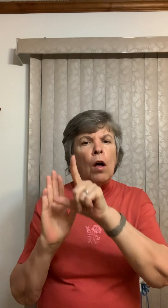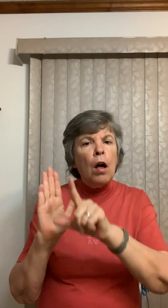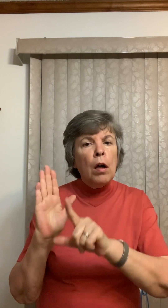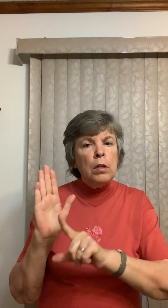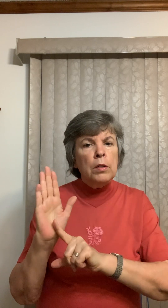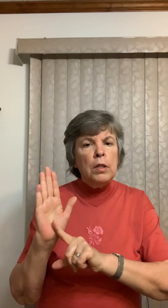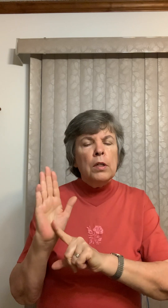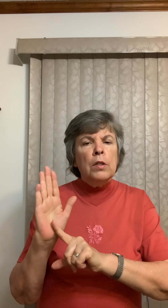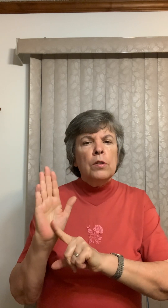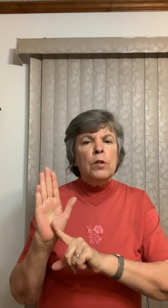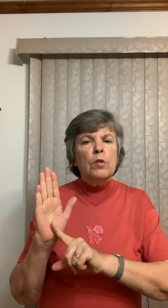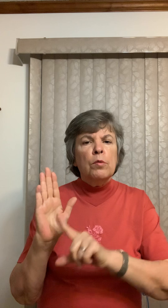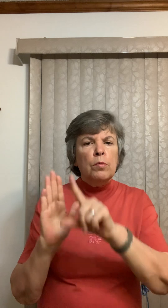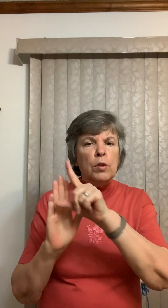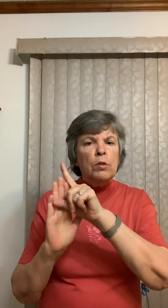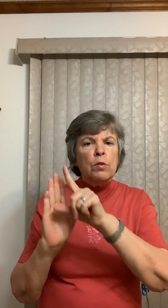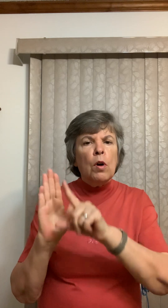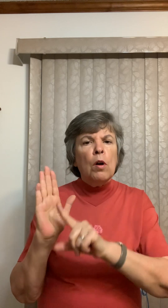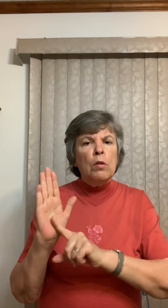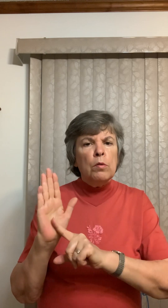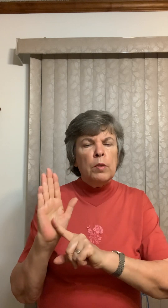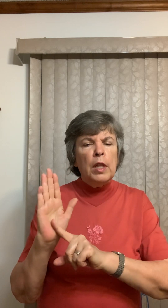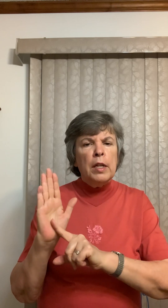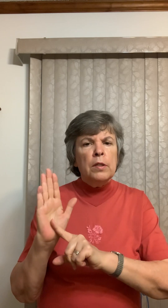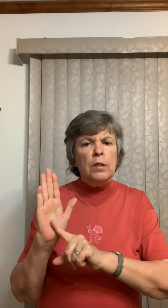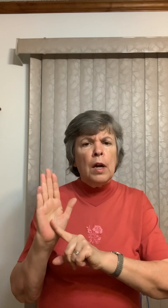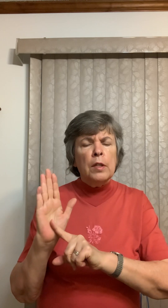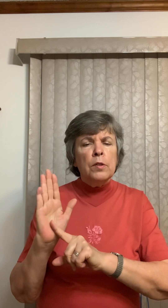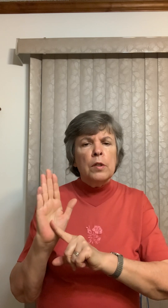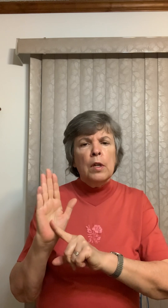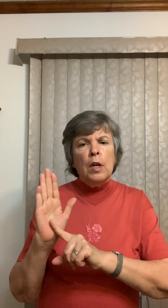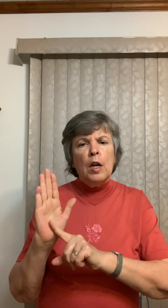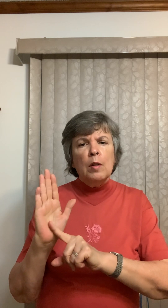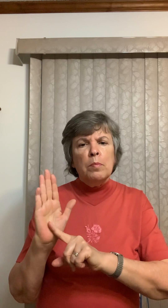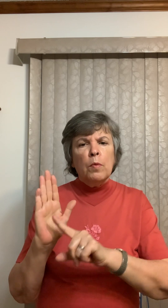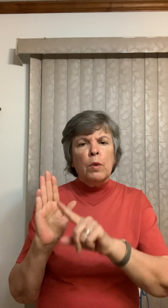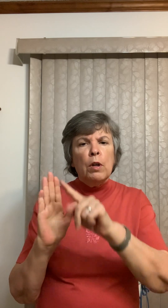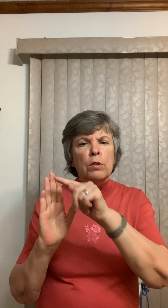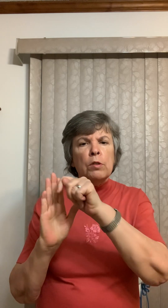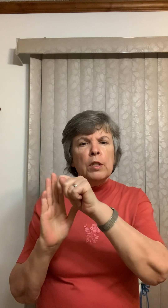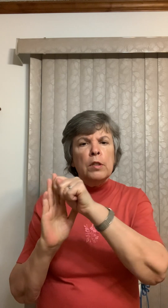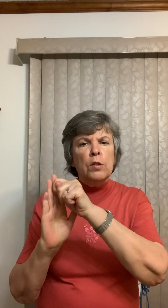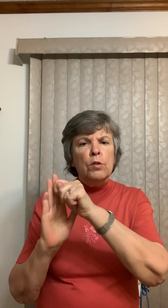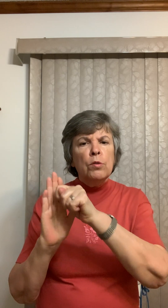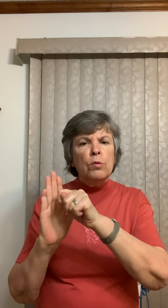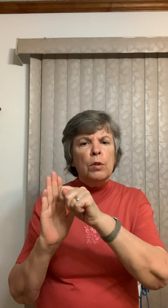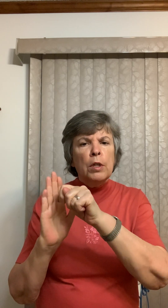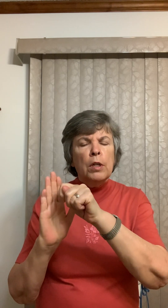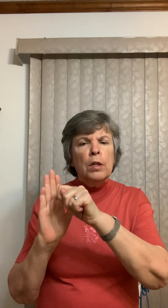law. So those are all related signs. We also did New